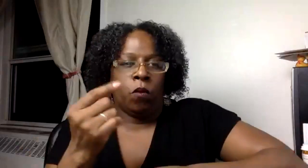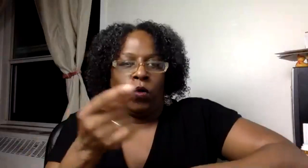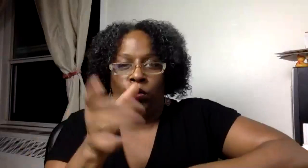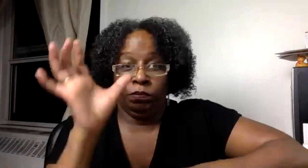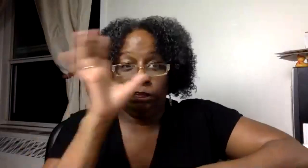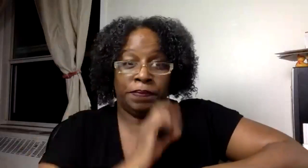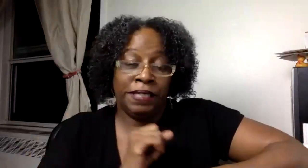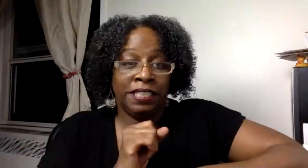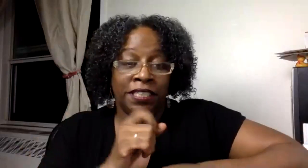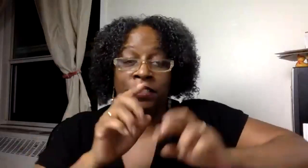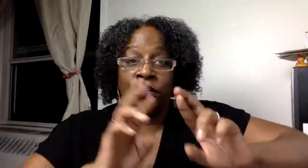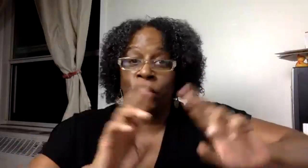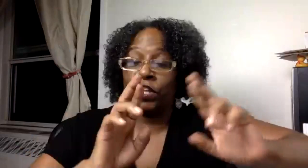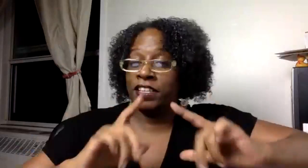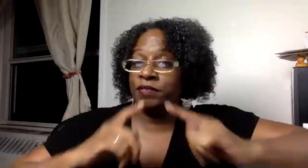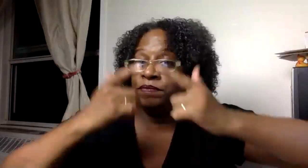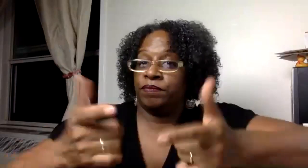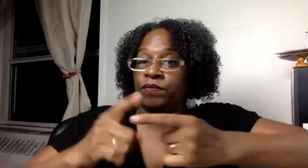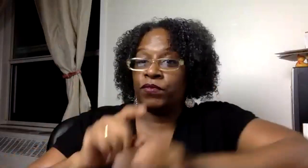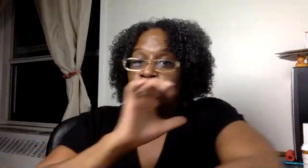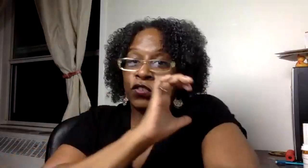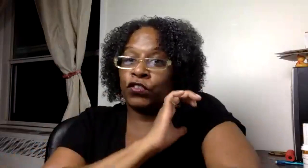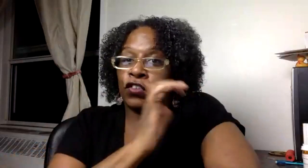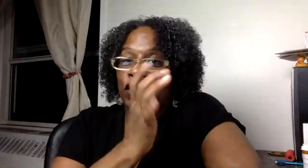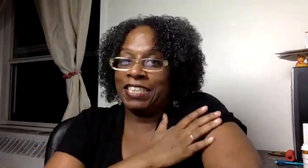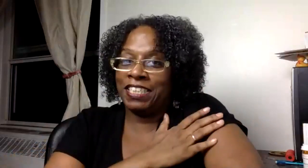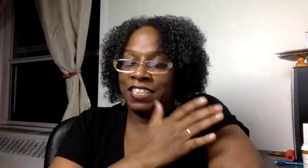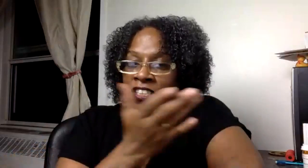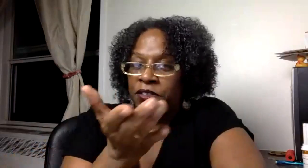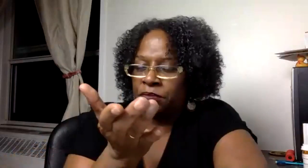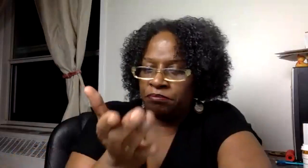She's going to fill you in a little bit from what you missed. Ready? We're going to pass it over to Christina.